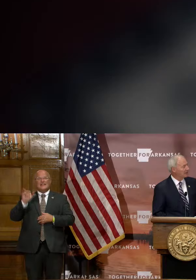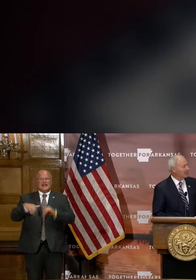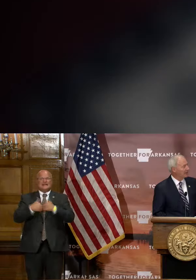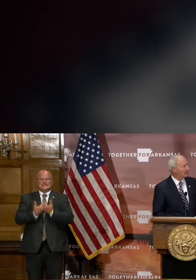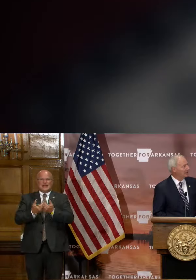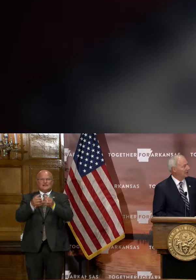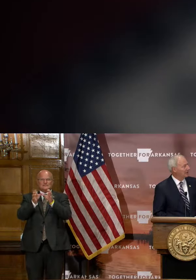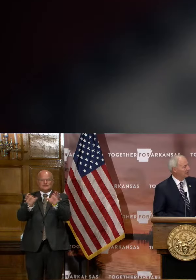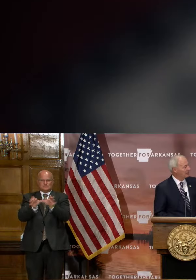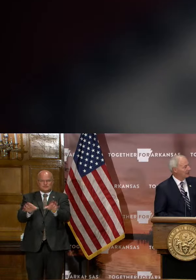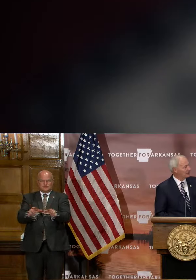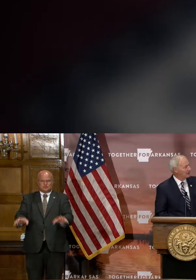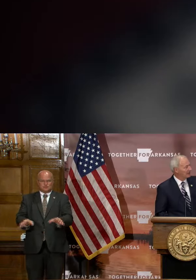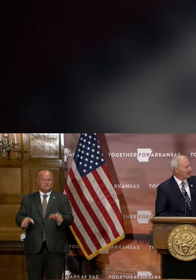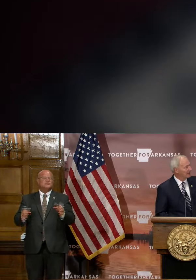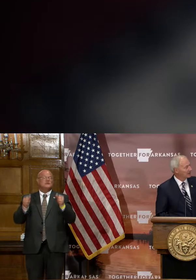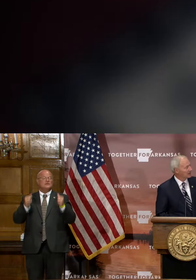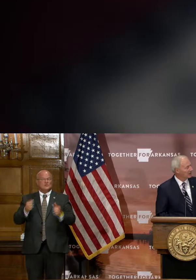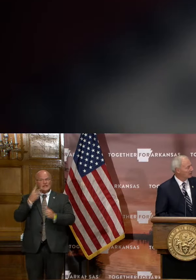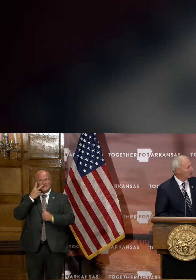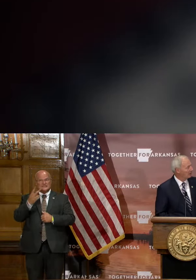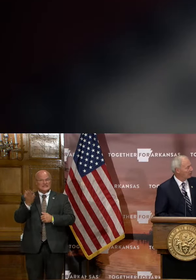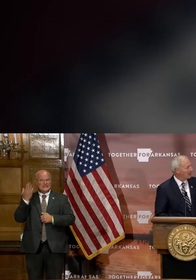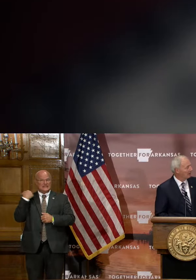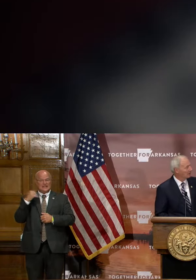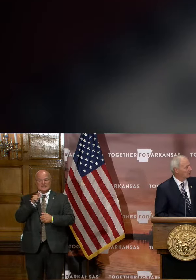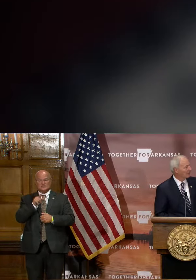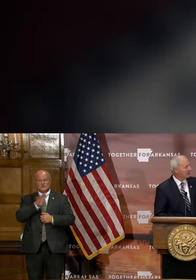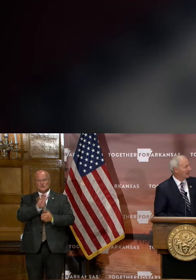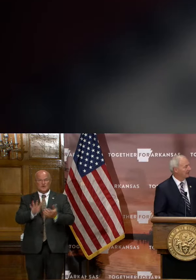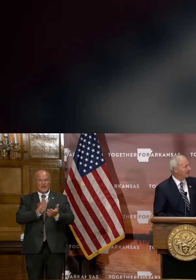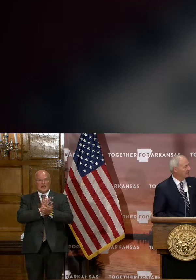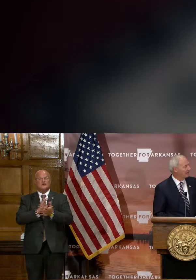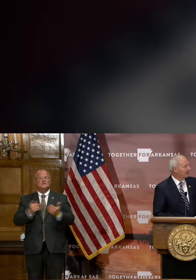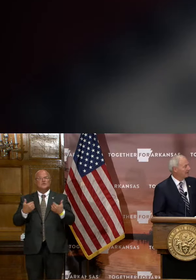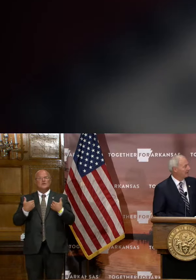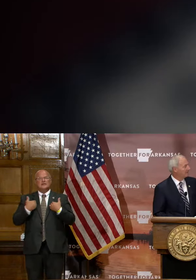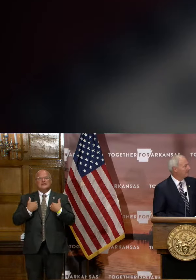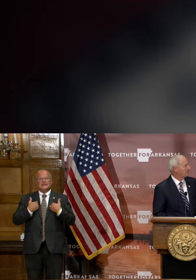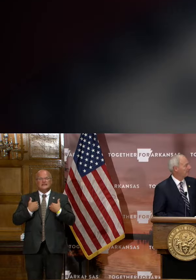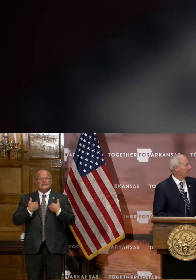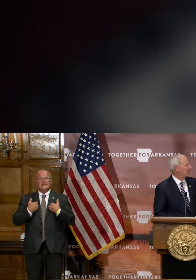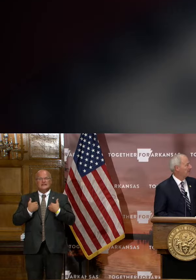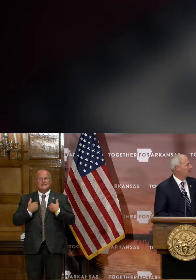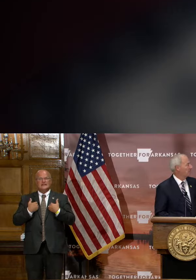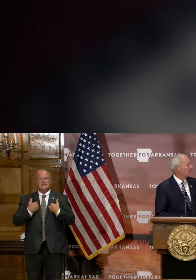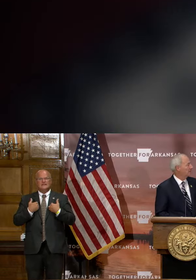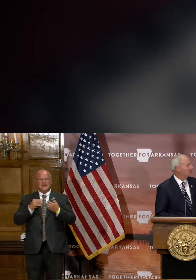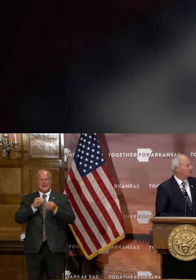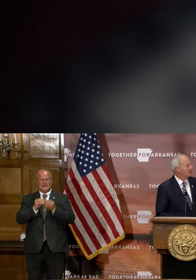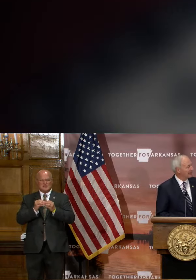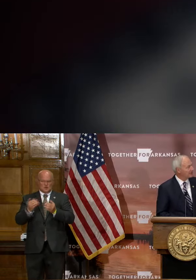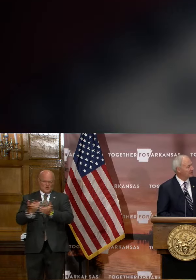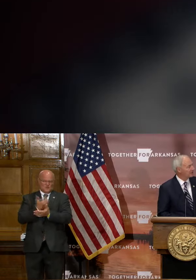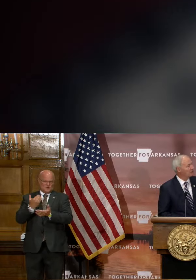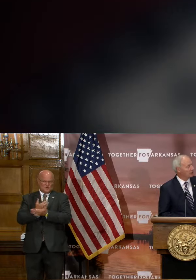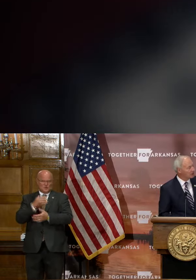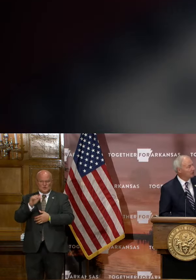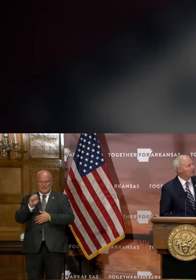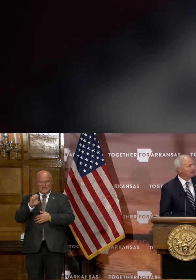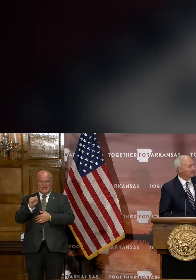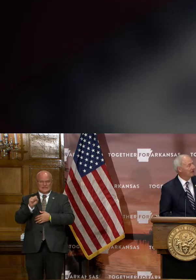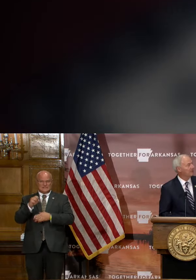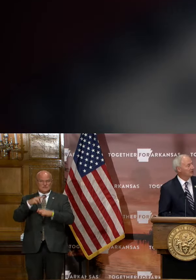it's broken down. And you can see in the last 24 hours we've had the number of new